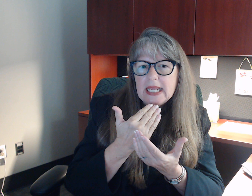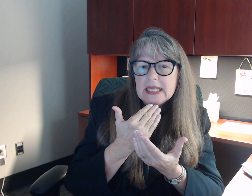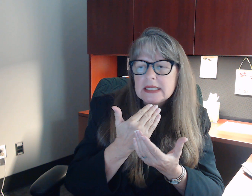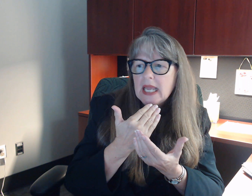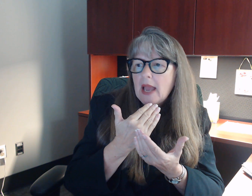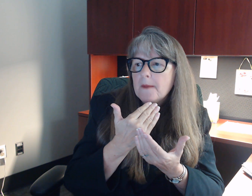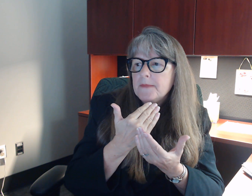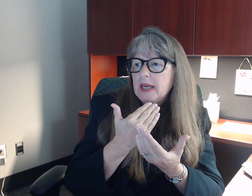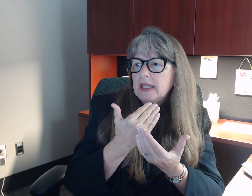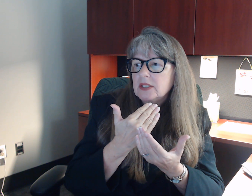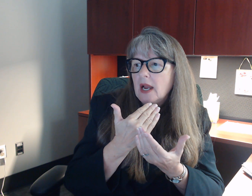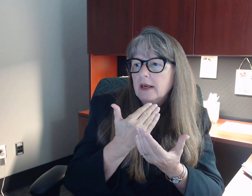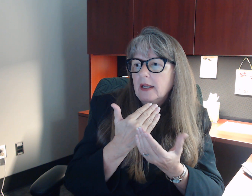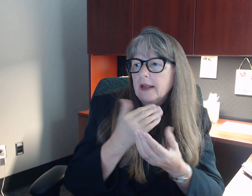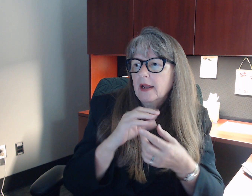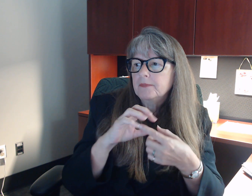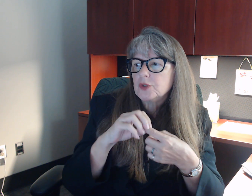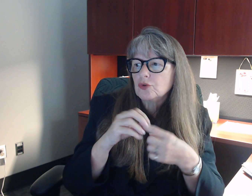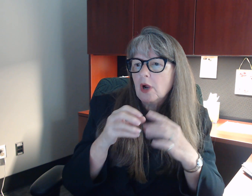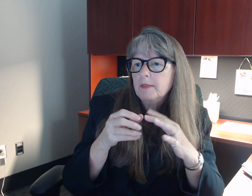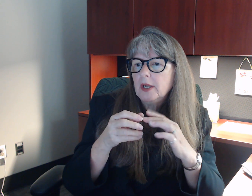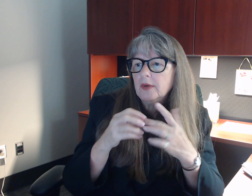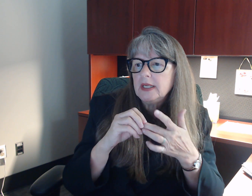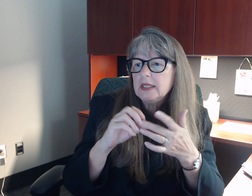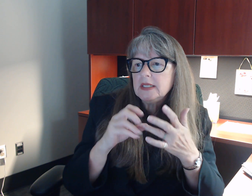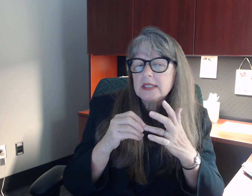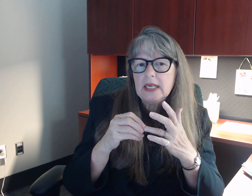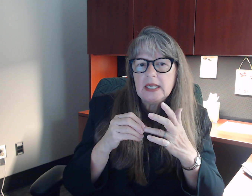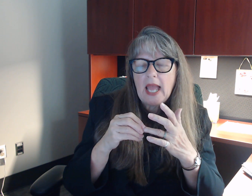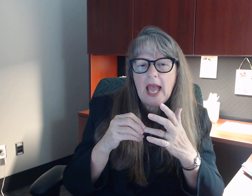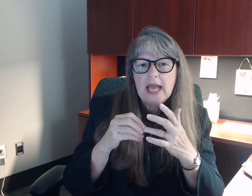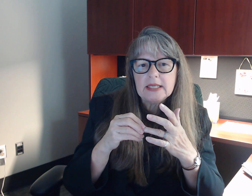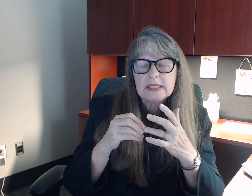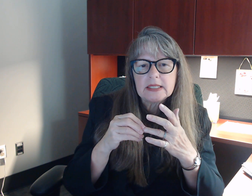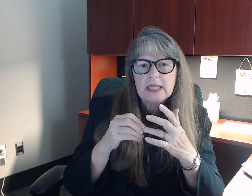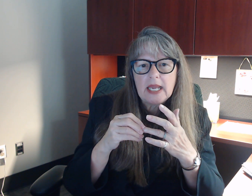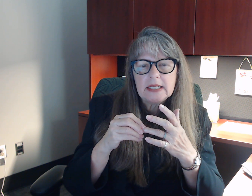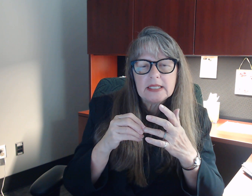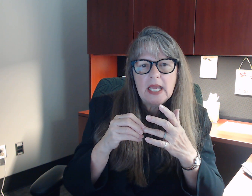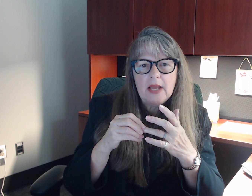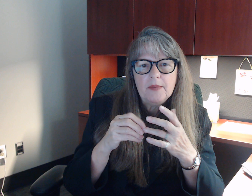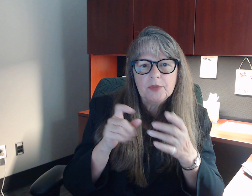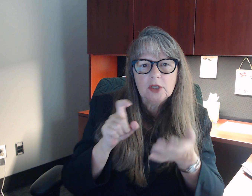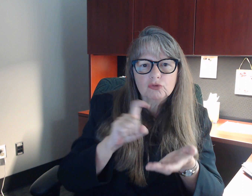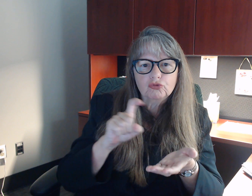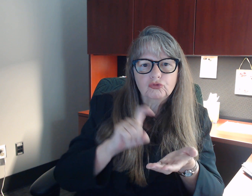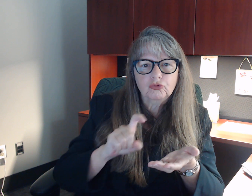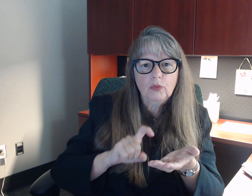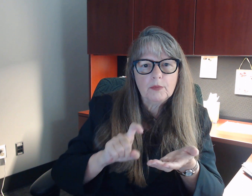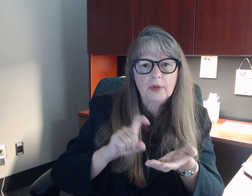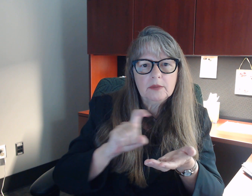it, but it's got like strawberries, and it has like whipped cream.